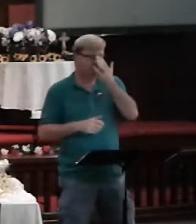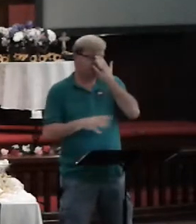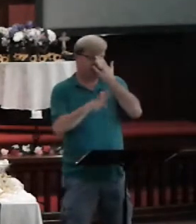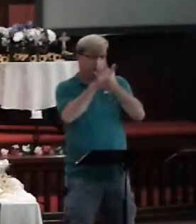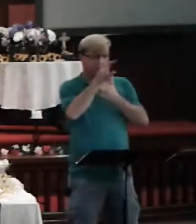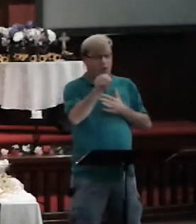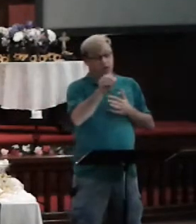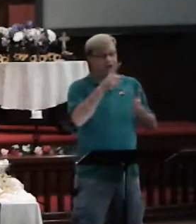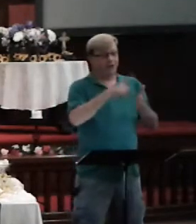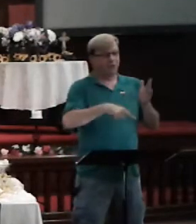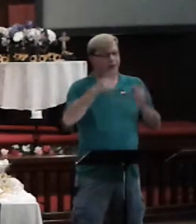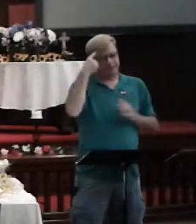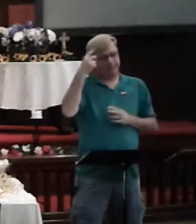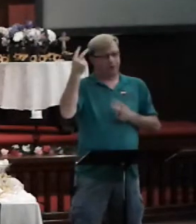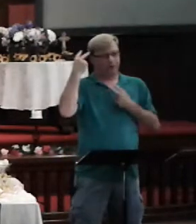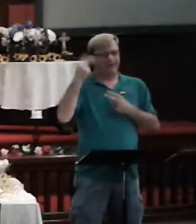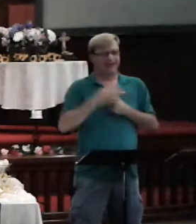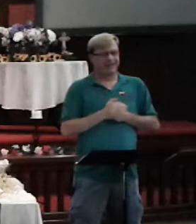40, what a memory.